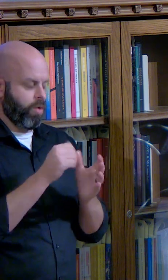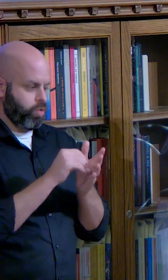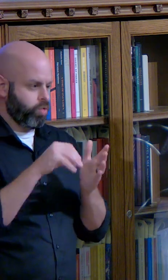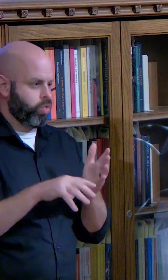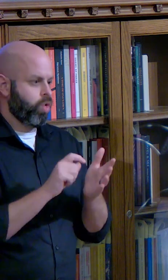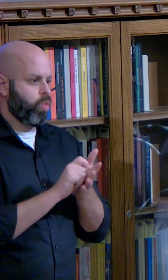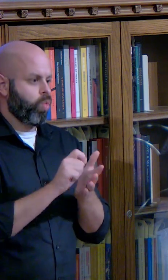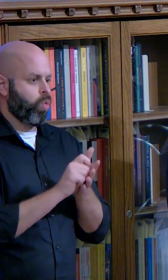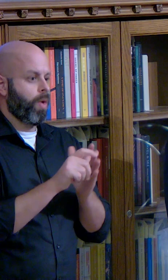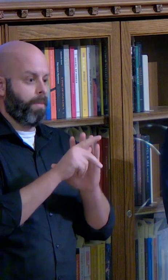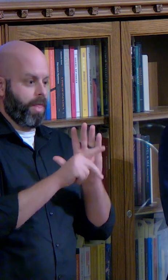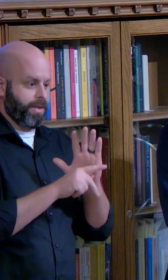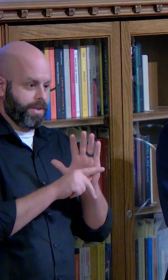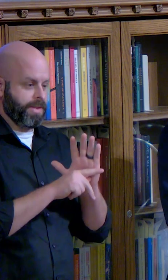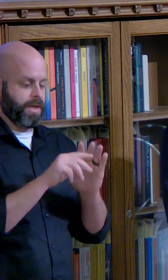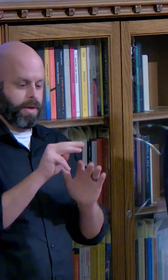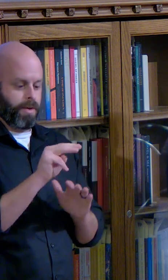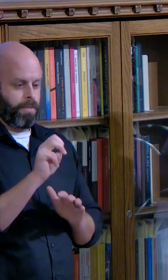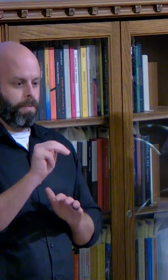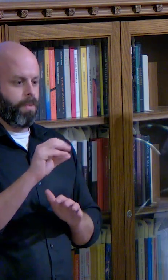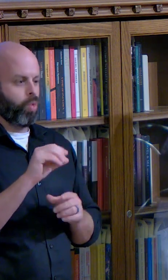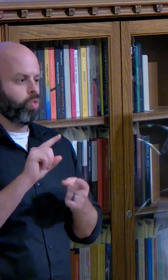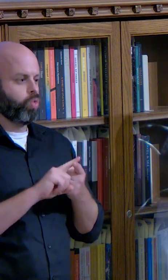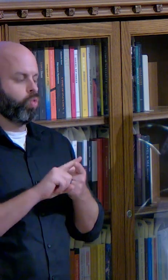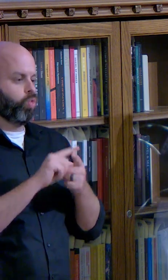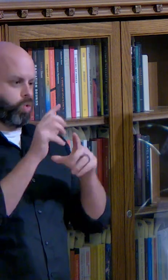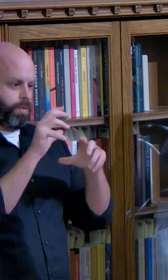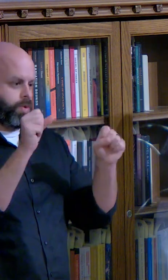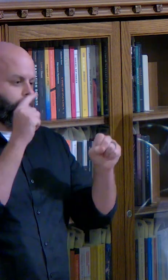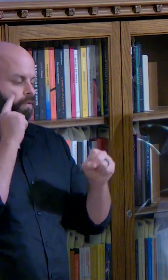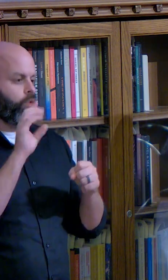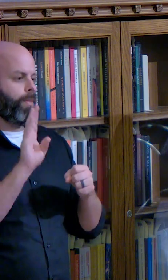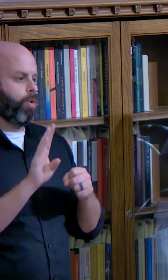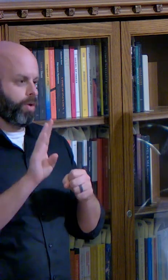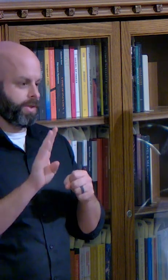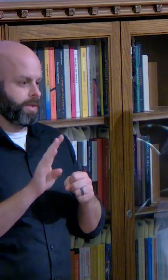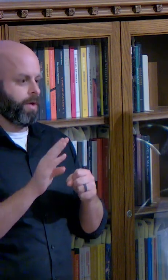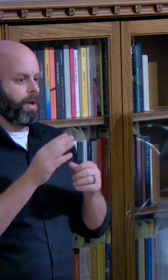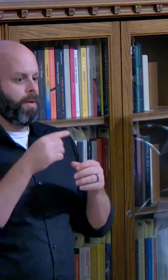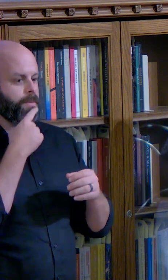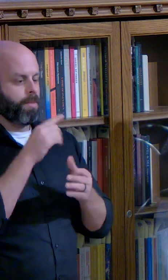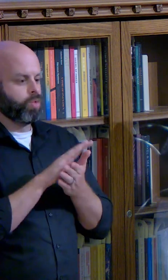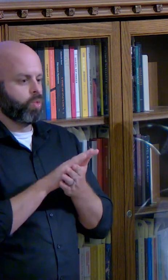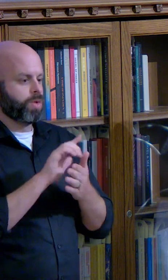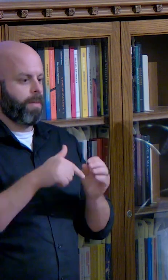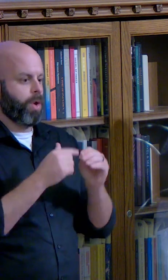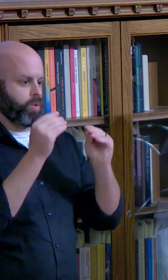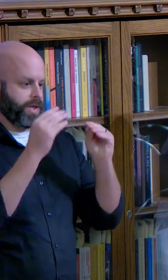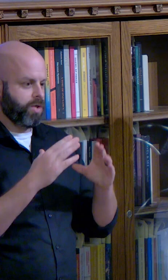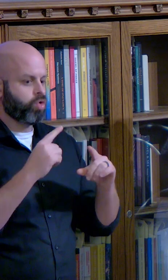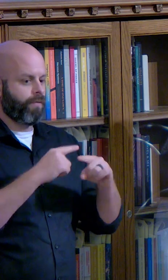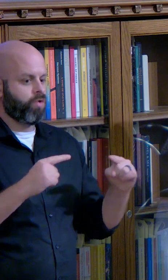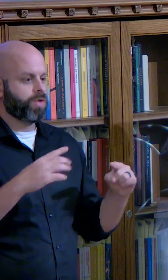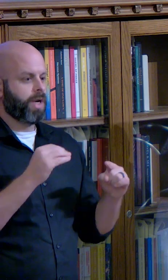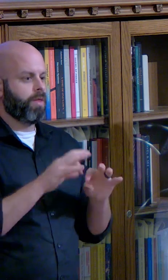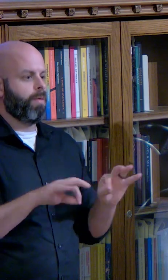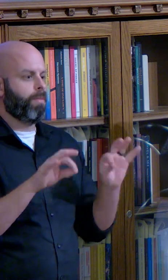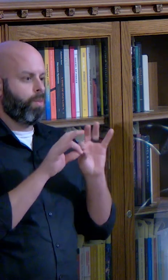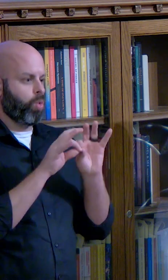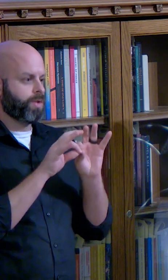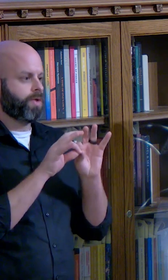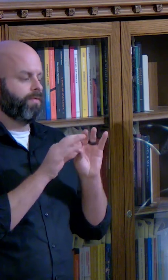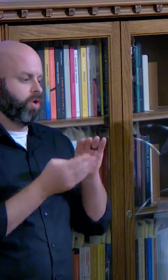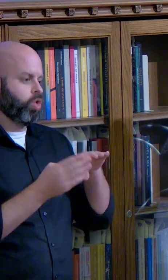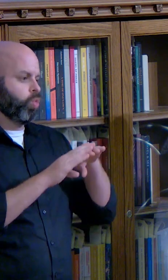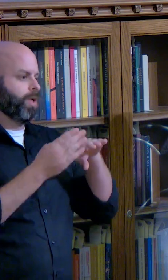wrote a policy member memo to the superintendent of the Boston Public Schools about teacher diversity and the importance of cre